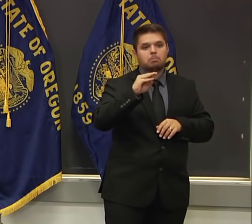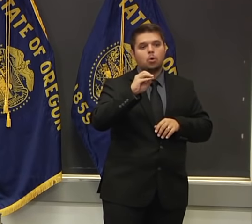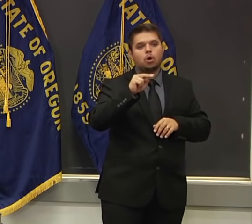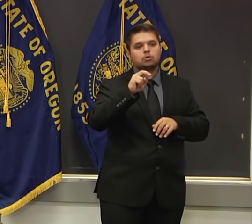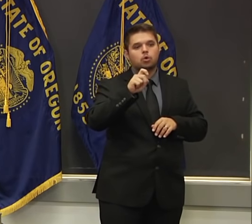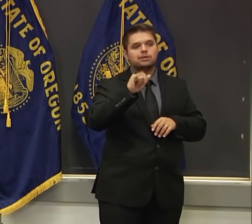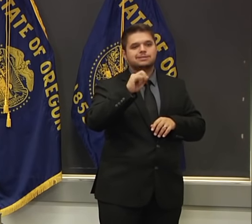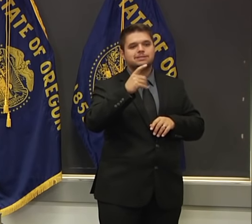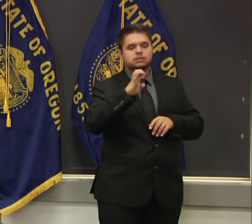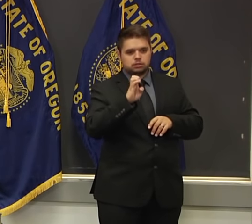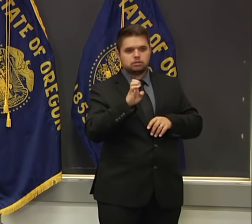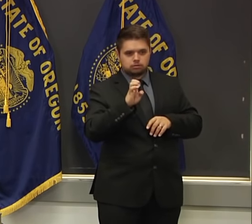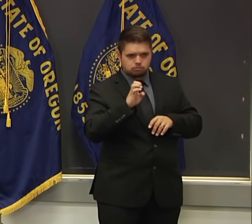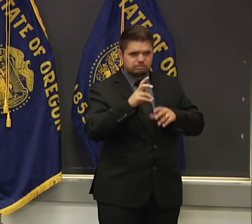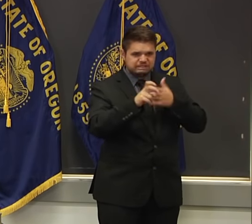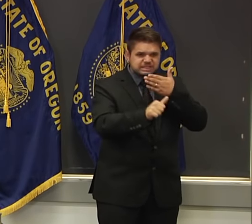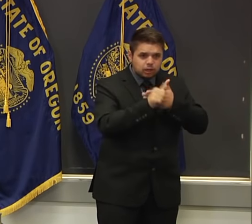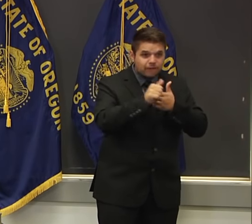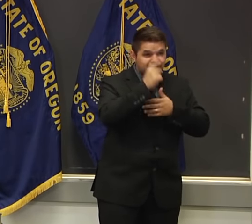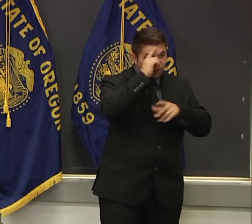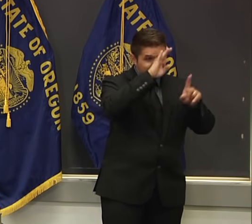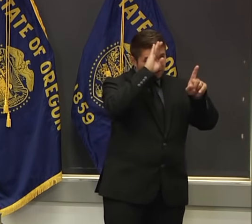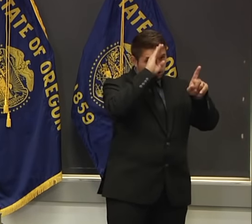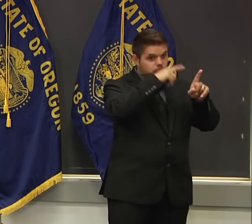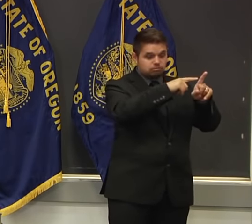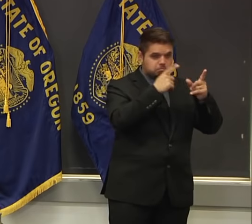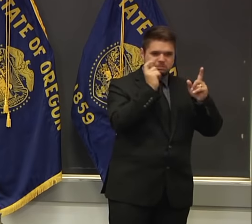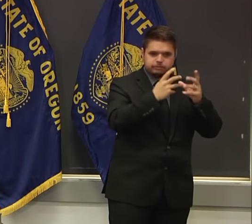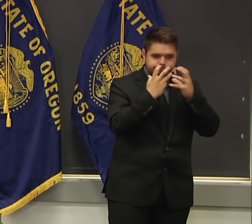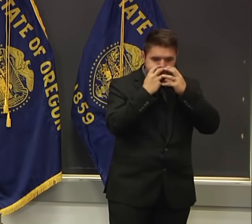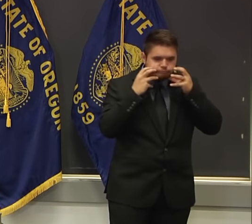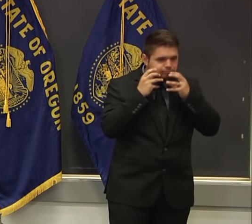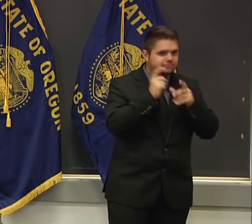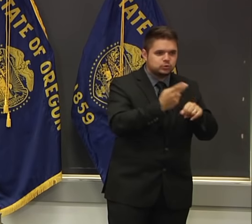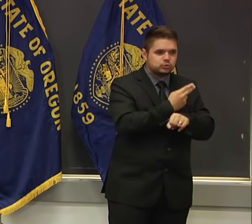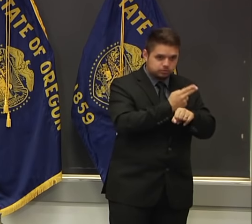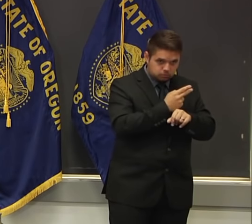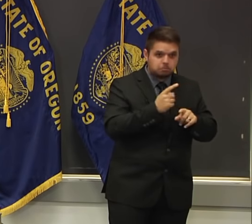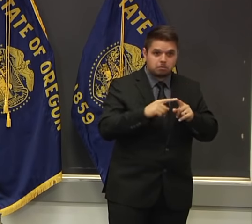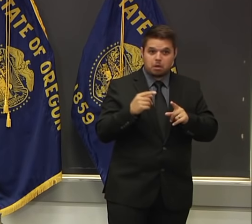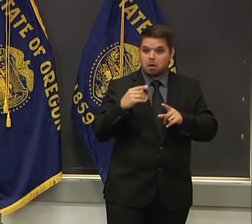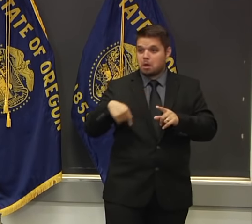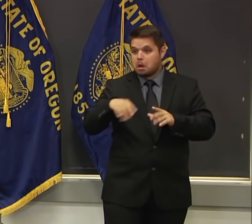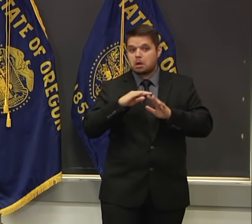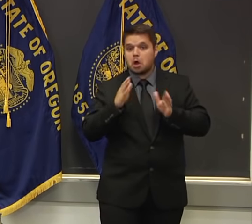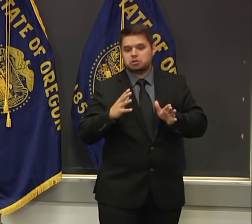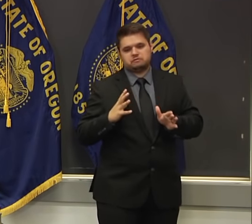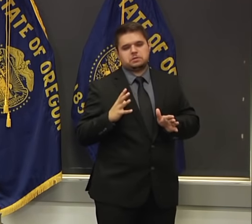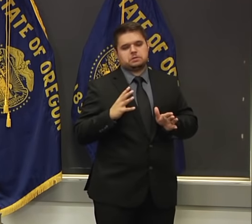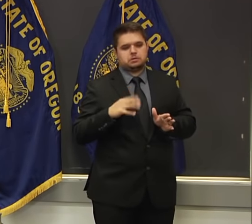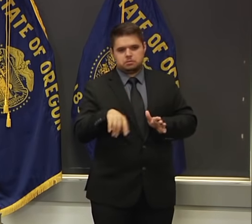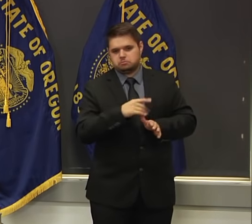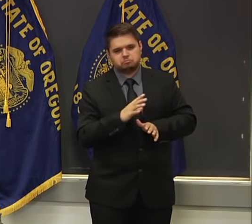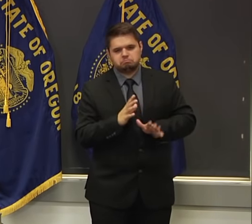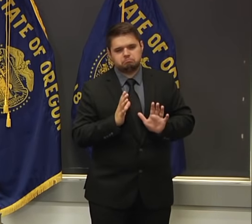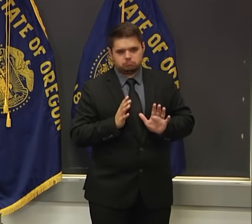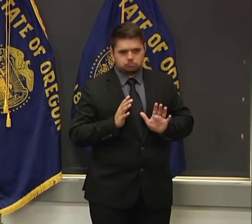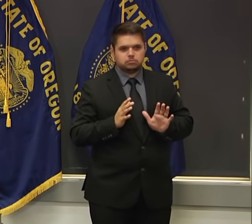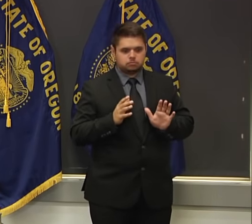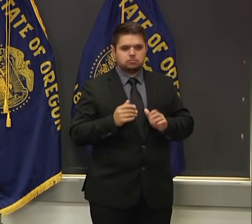fire lines. It dissipates quickly in the air. So those kinds of gases are not going to be a big concern for folks. In terms